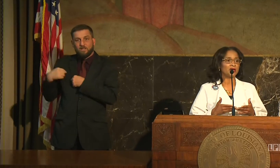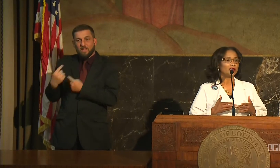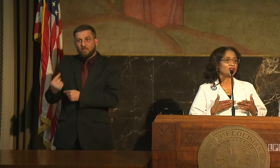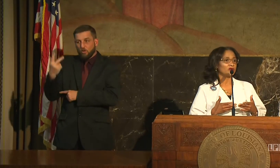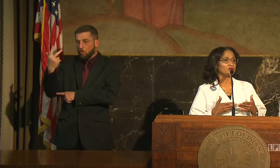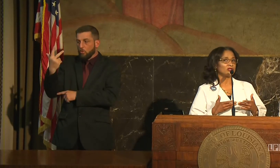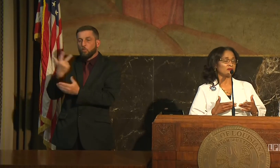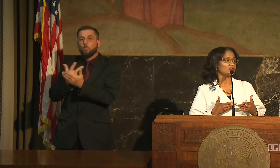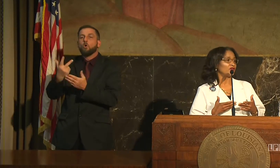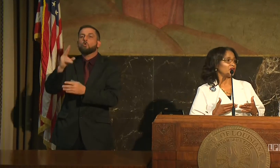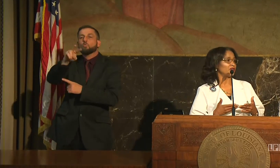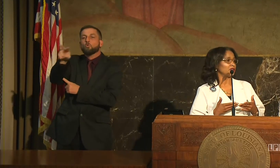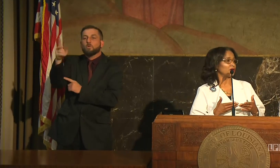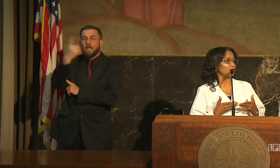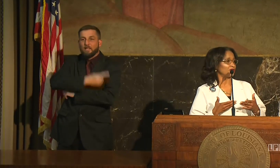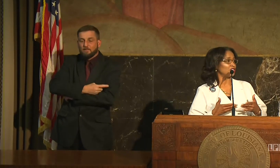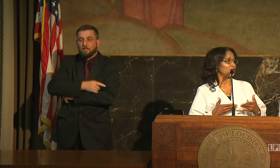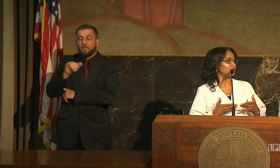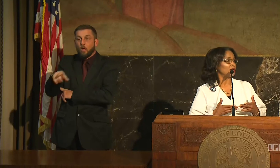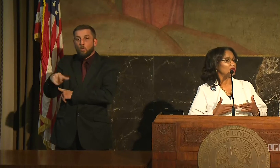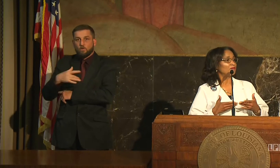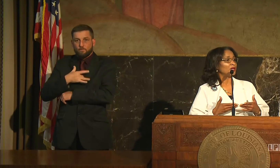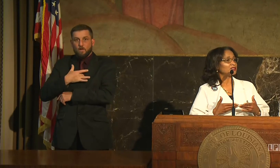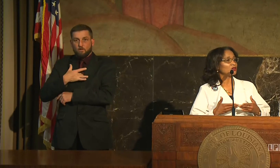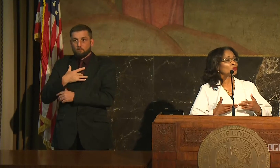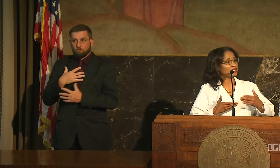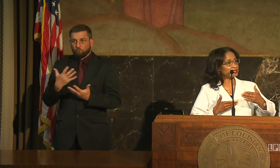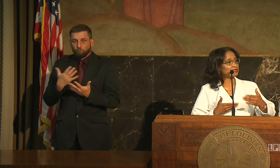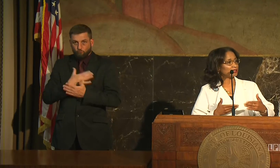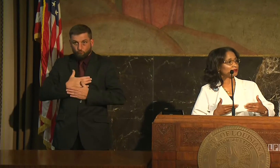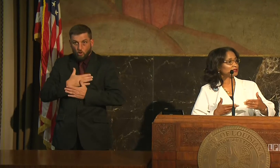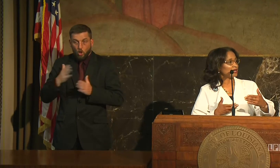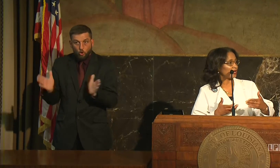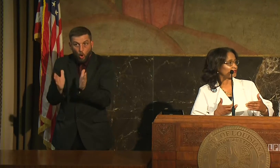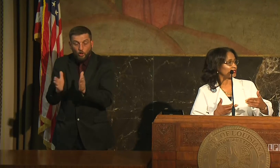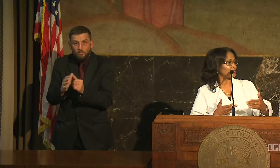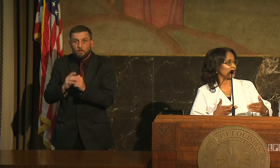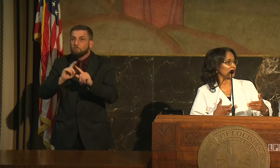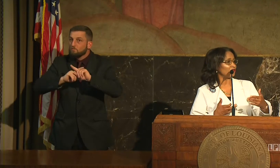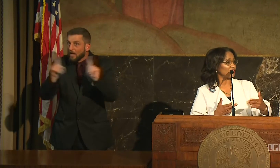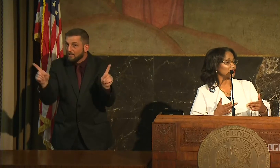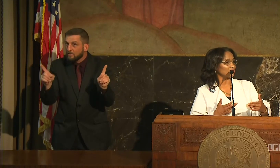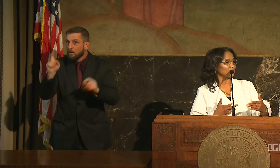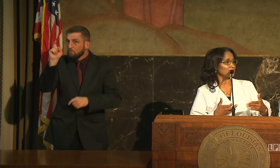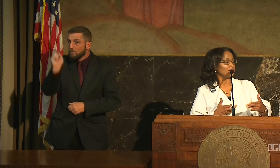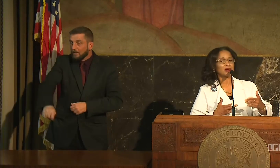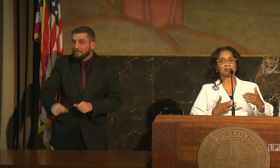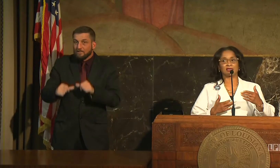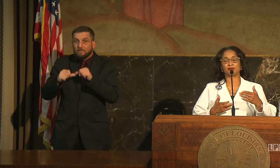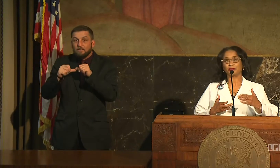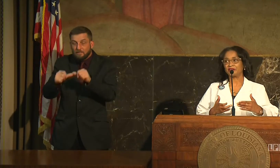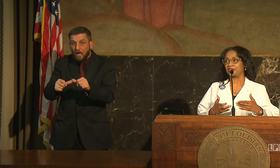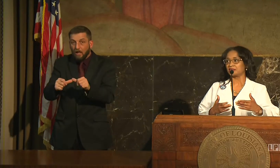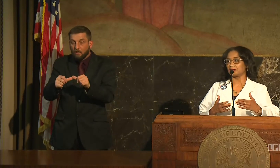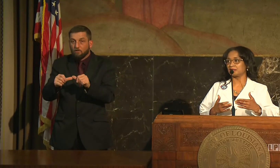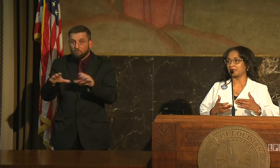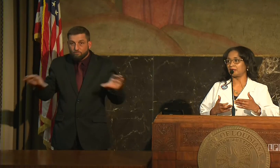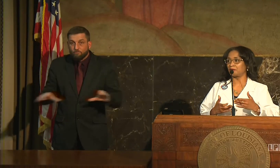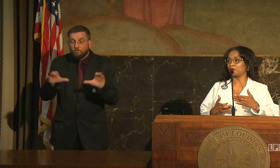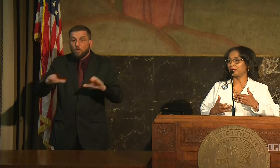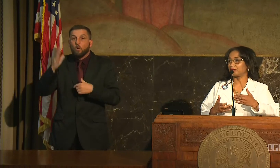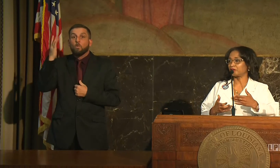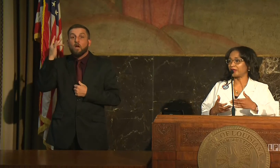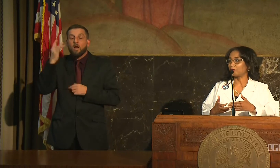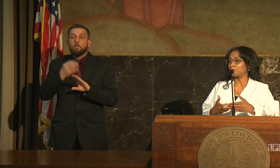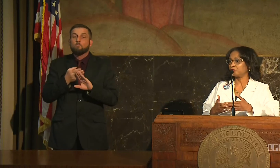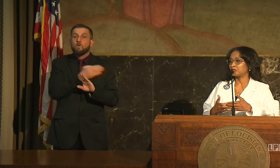so those numbers are very encouraging, but we still have to stay vigilant because, as previously stated